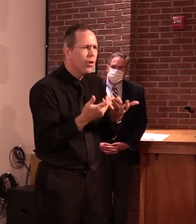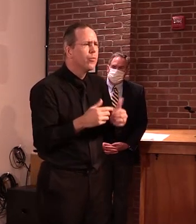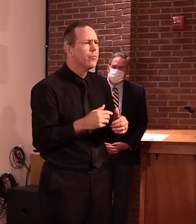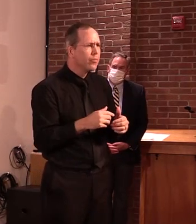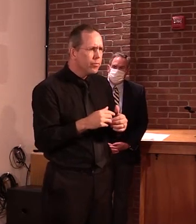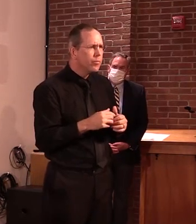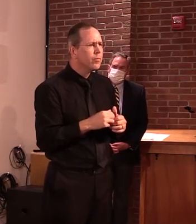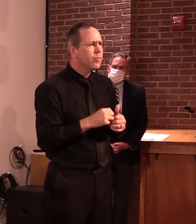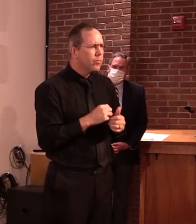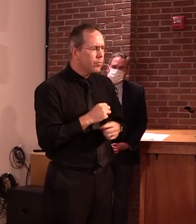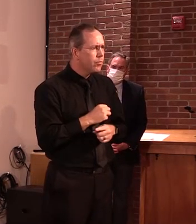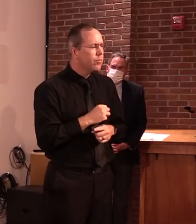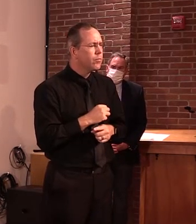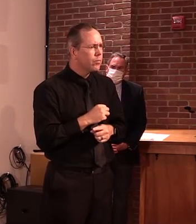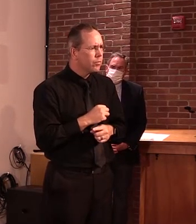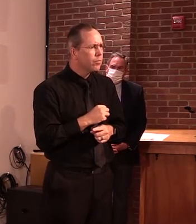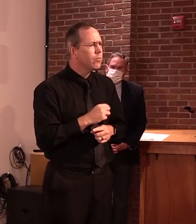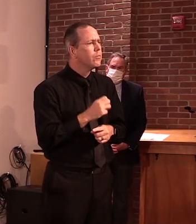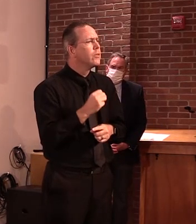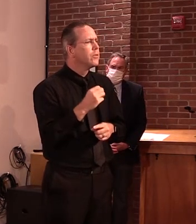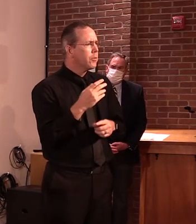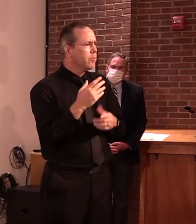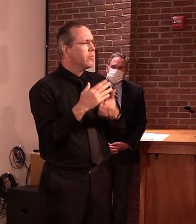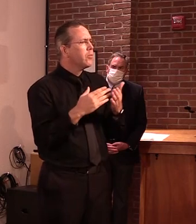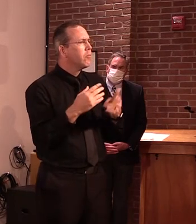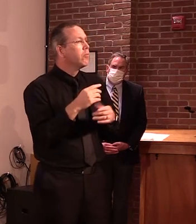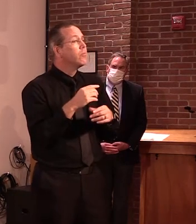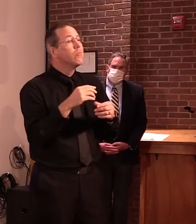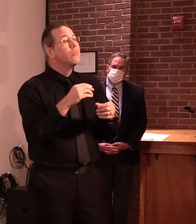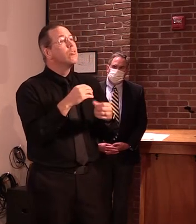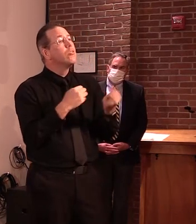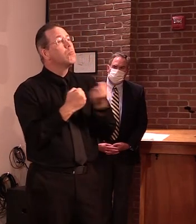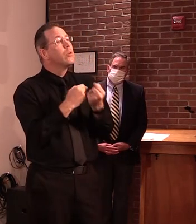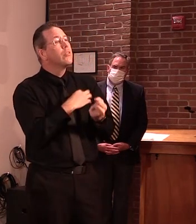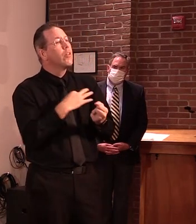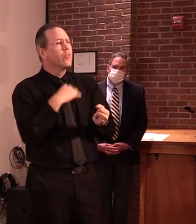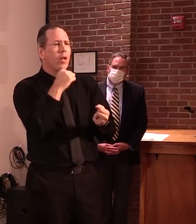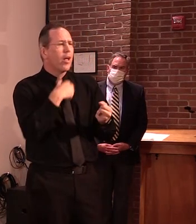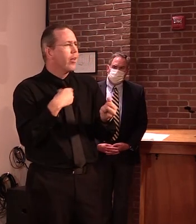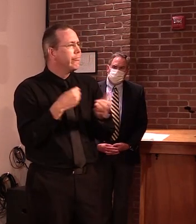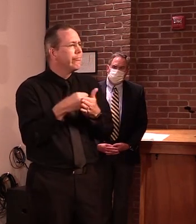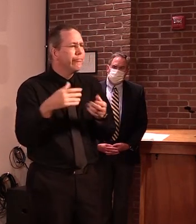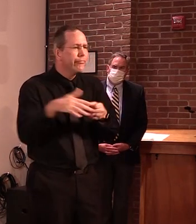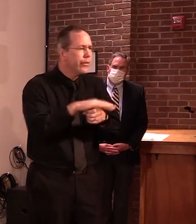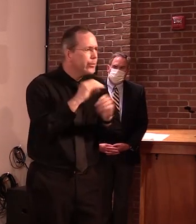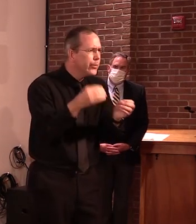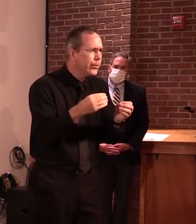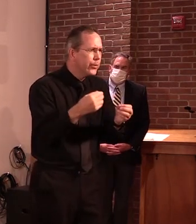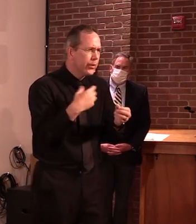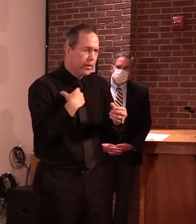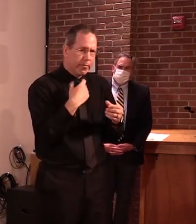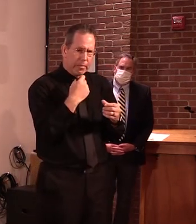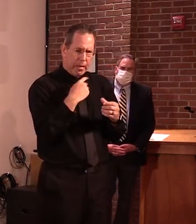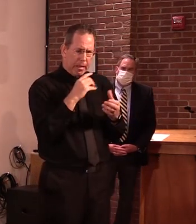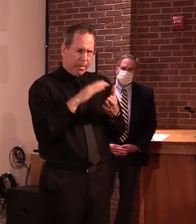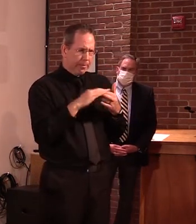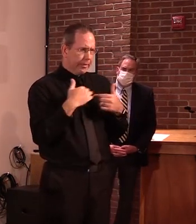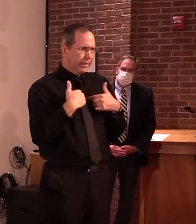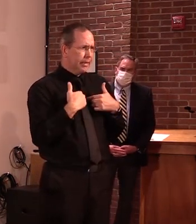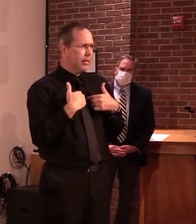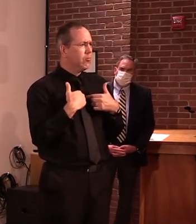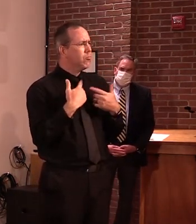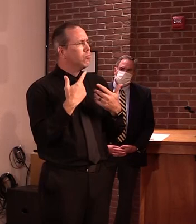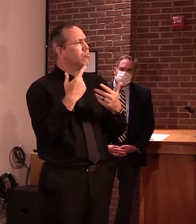schools, but some of the support staff were not covered in that manner. And I'm not sure that they were covered under